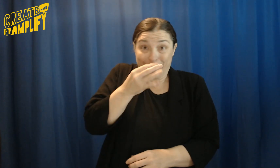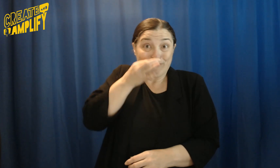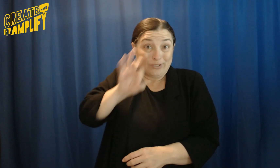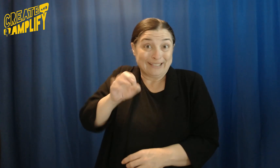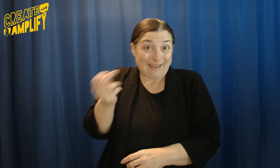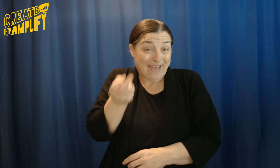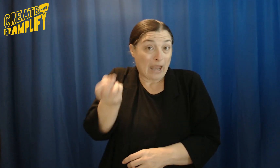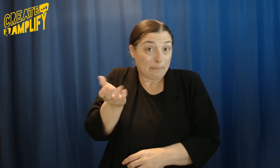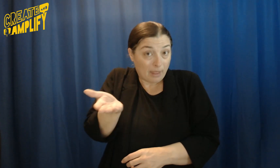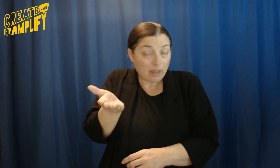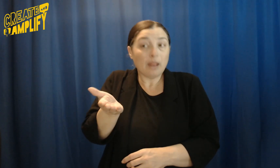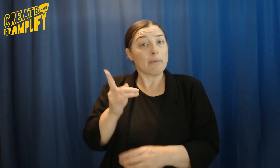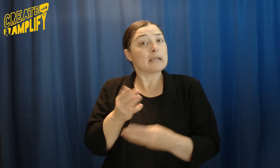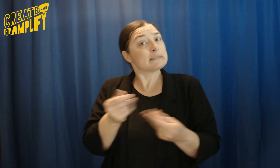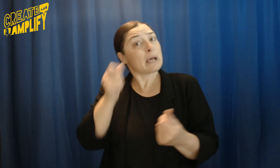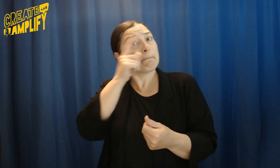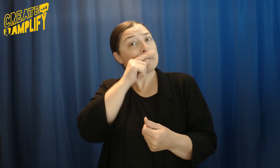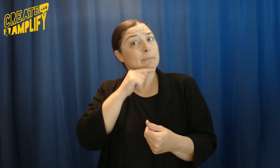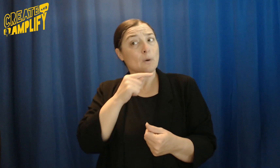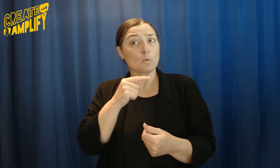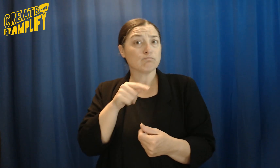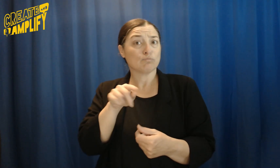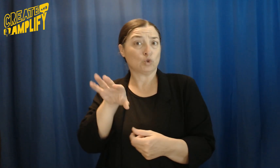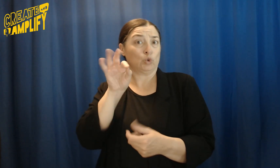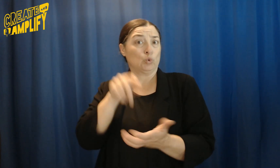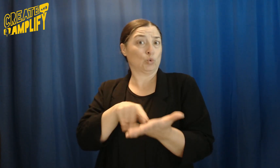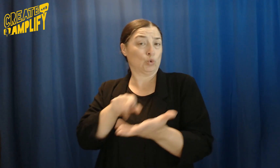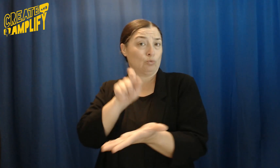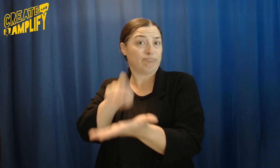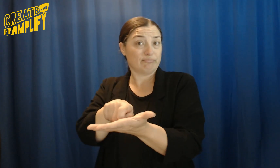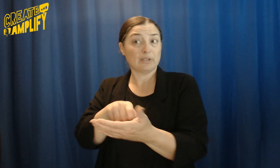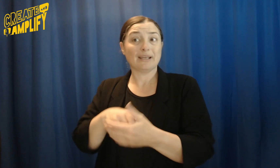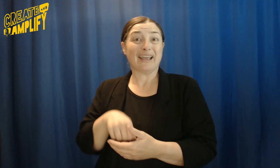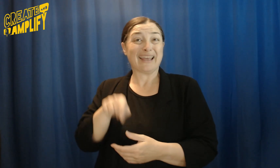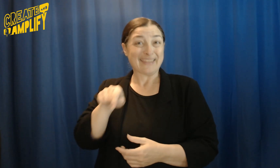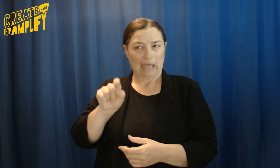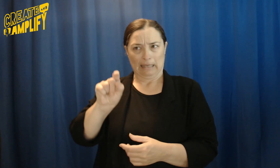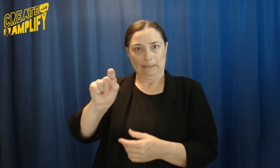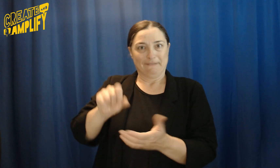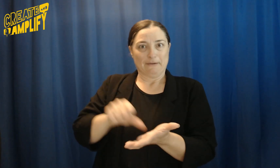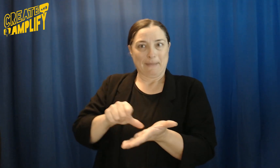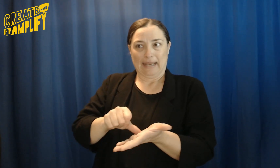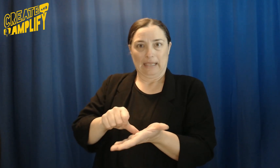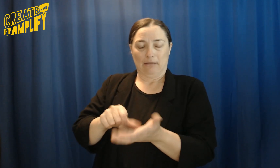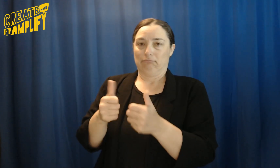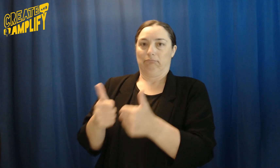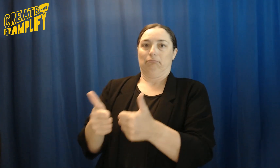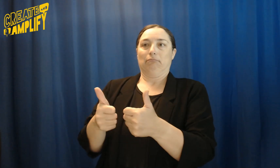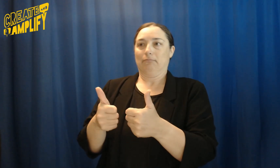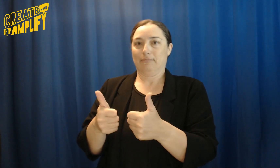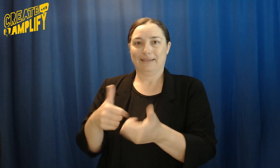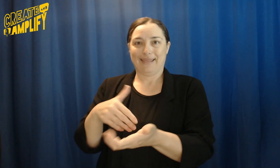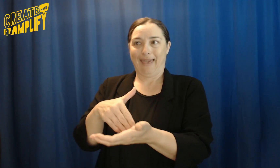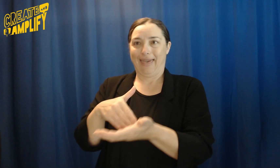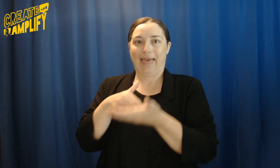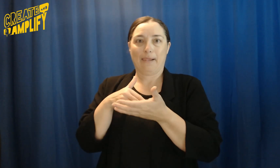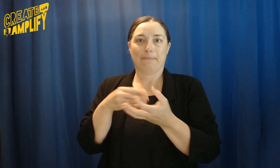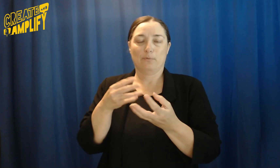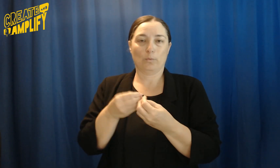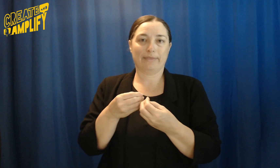little bits of money that come in, they buy our groceries, when we run out of fruit in the middle of the week because we've got little kids. That I'm like, oh, good, I've got